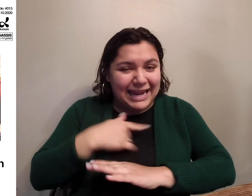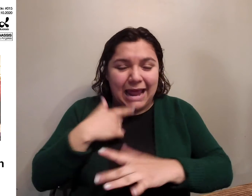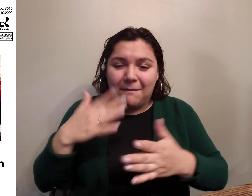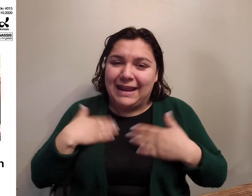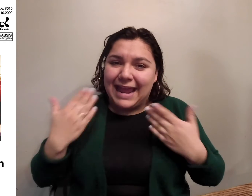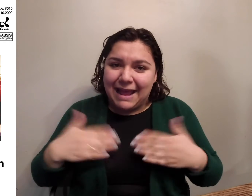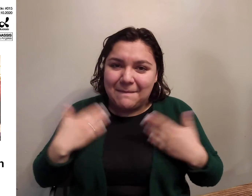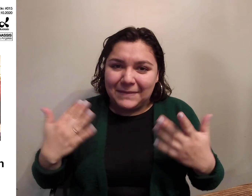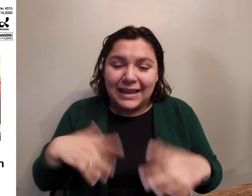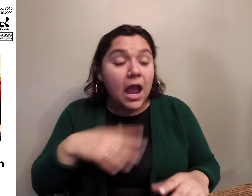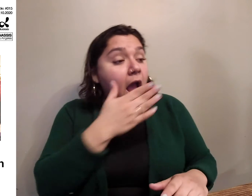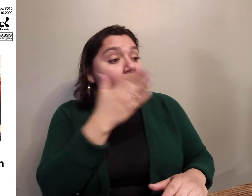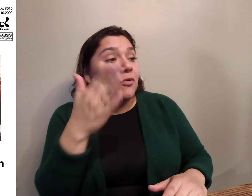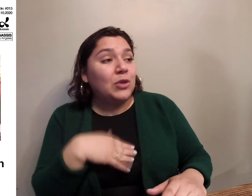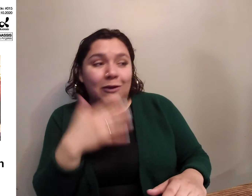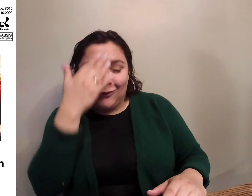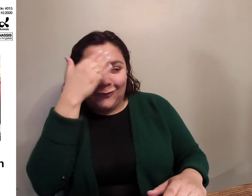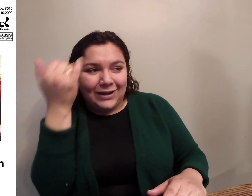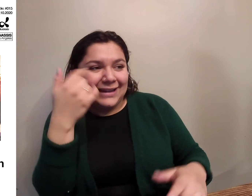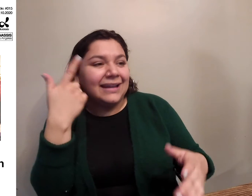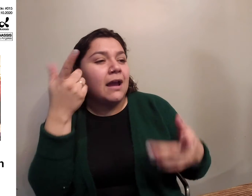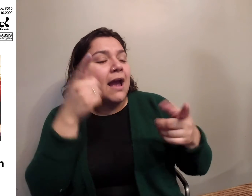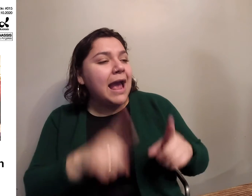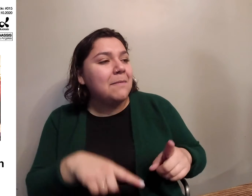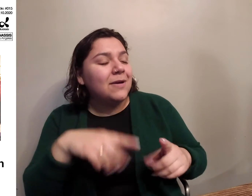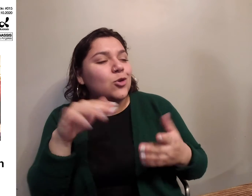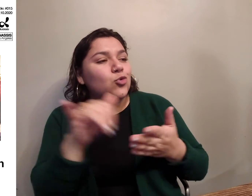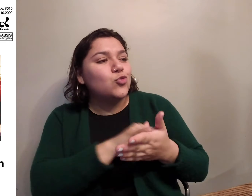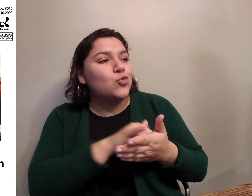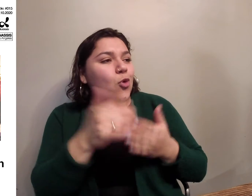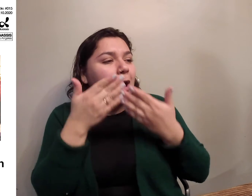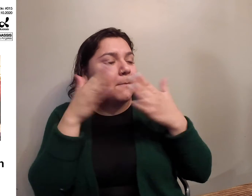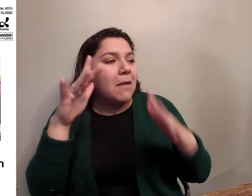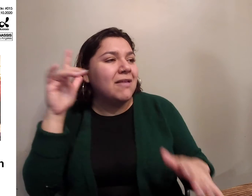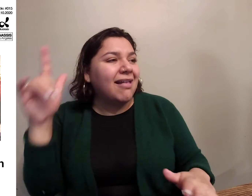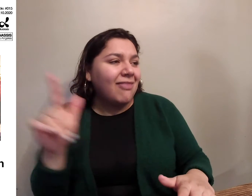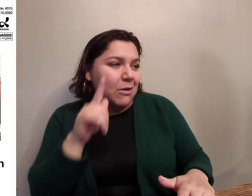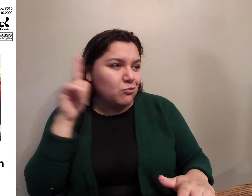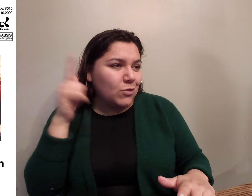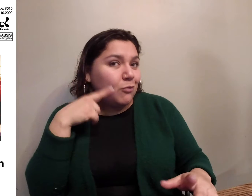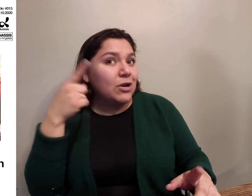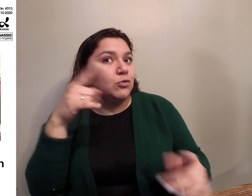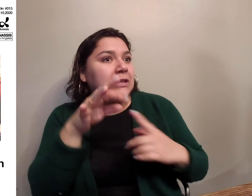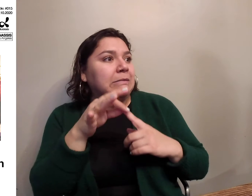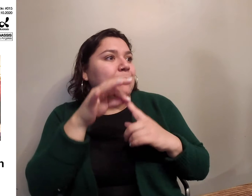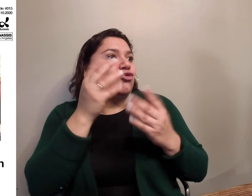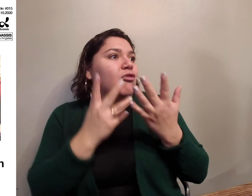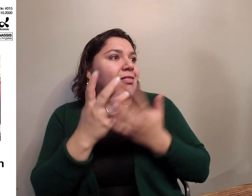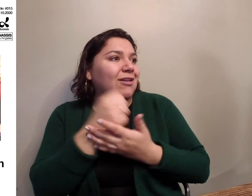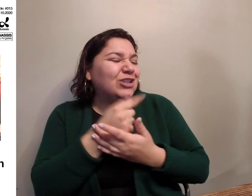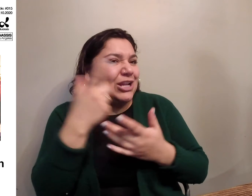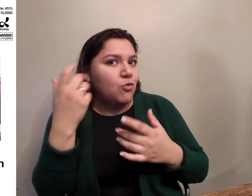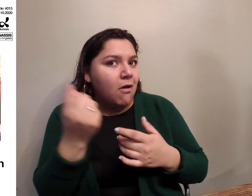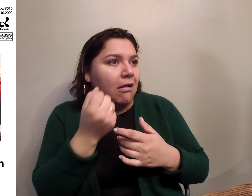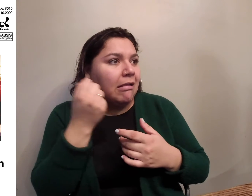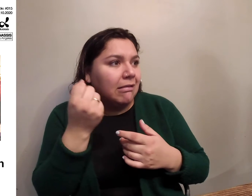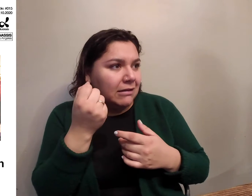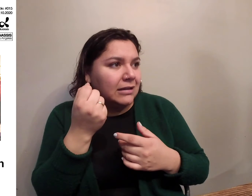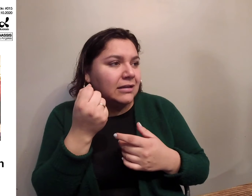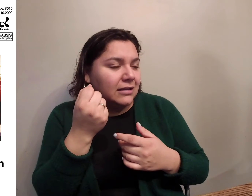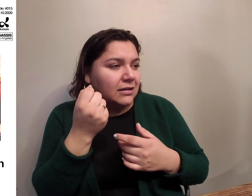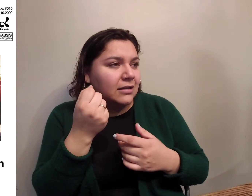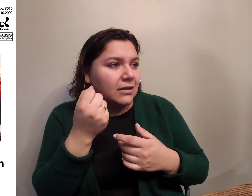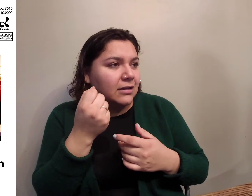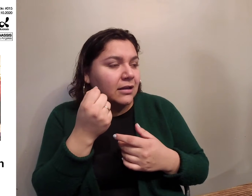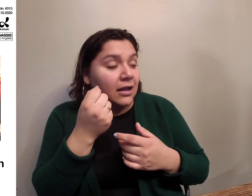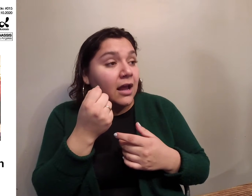will never forget, again, at the New York Public Library, when we took you to the special collections, and you held a folio.